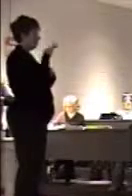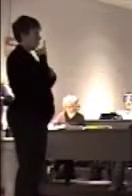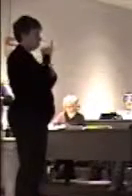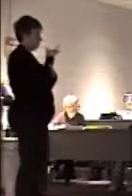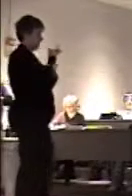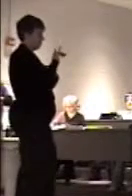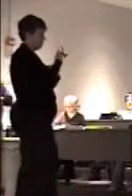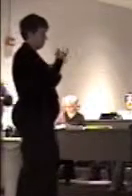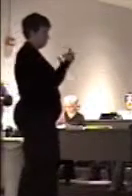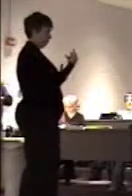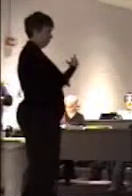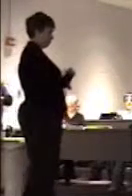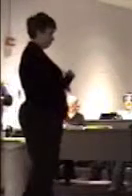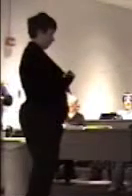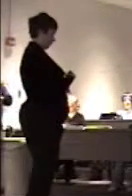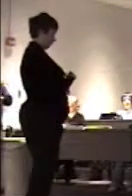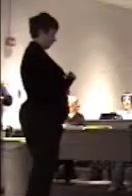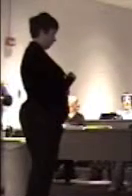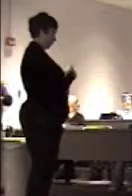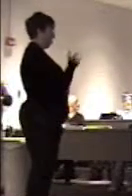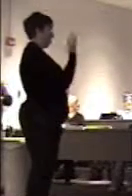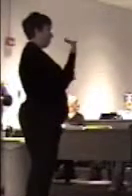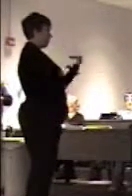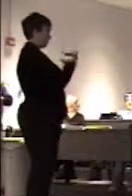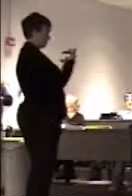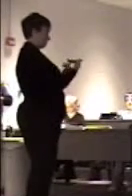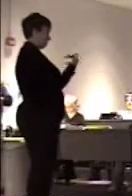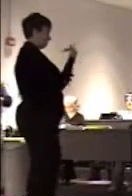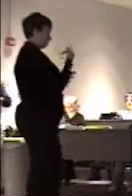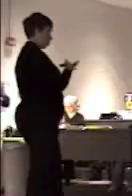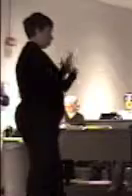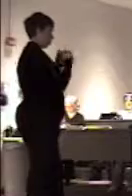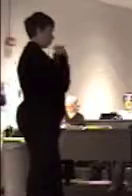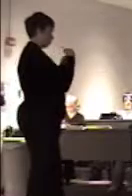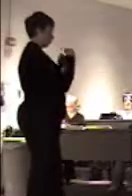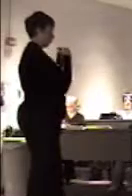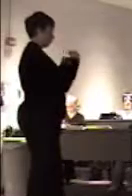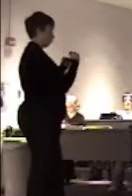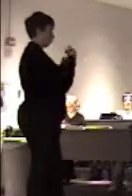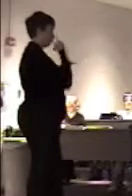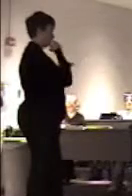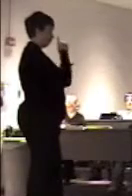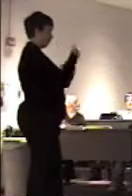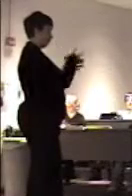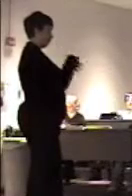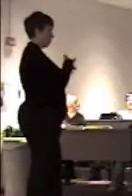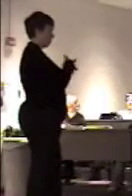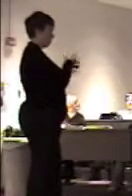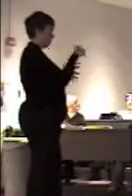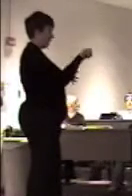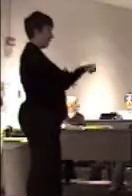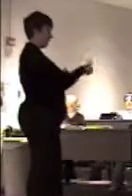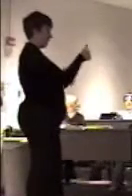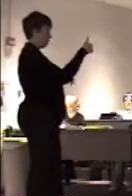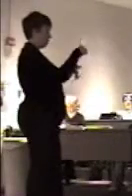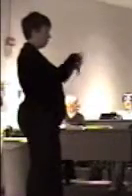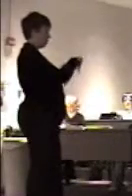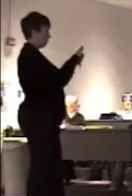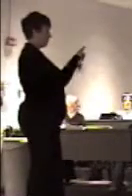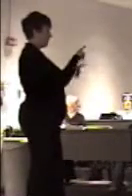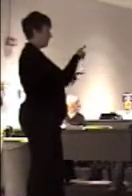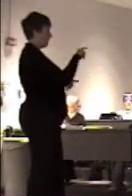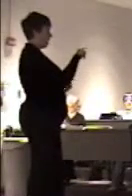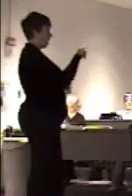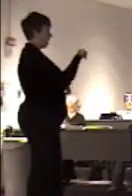like the other. The modern arts were taught to the Americans. Here's another difference. Here's Aikido.